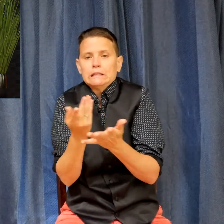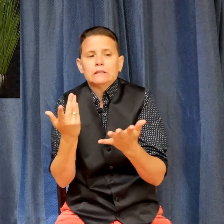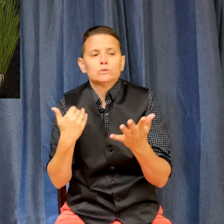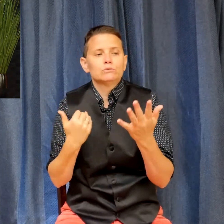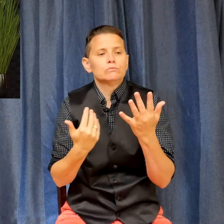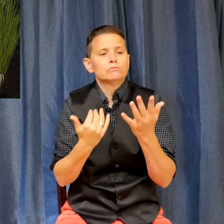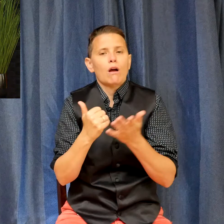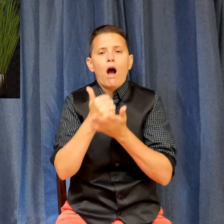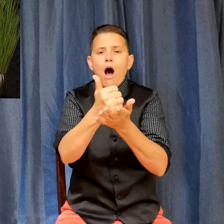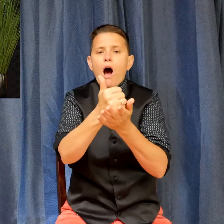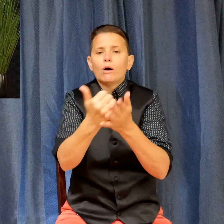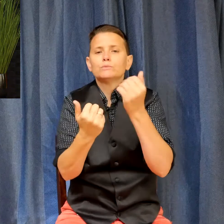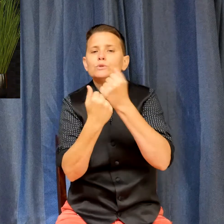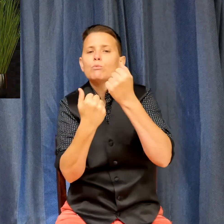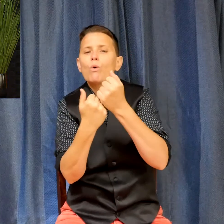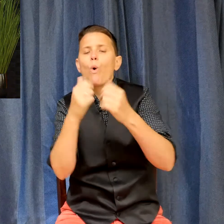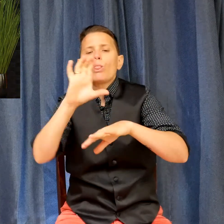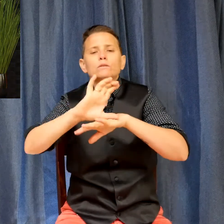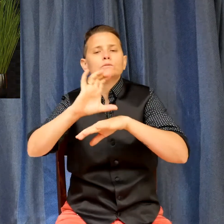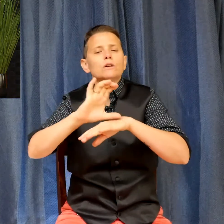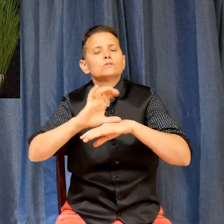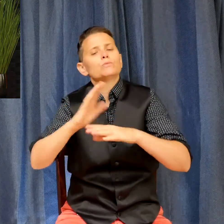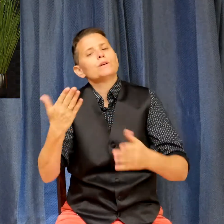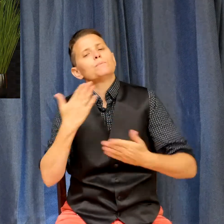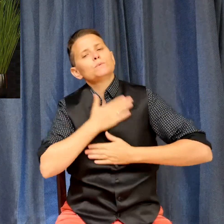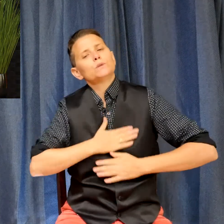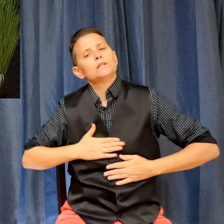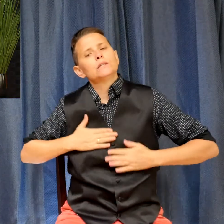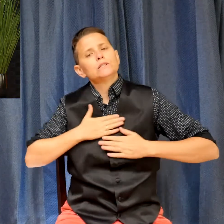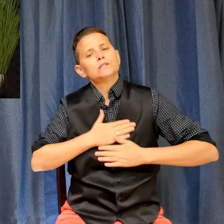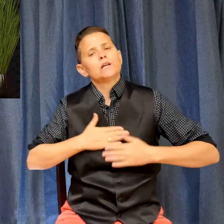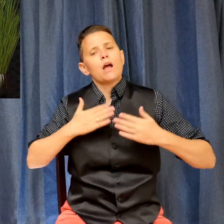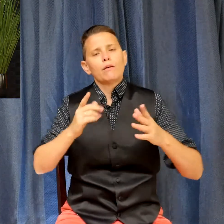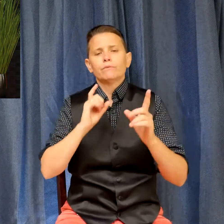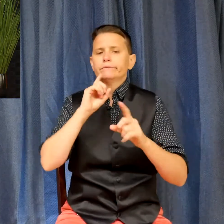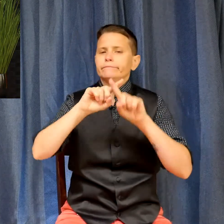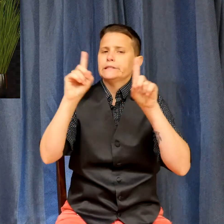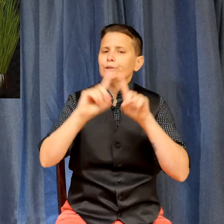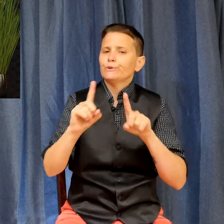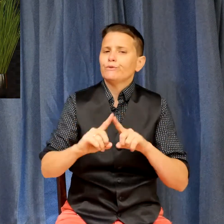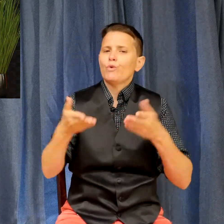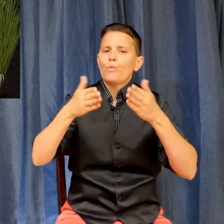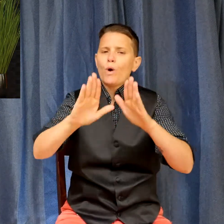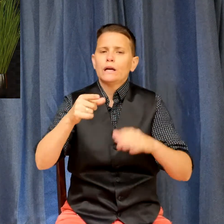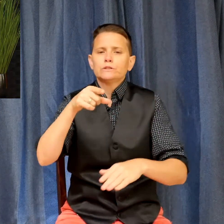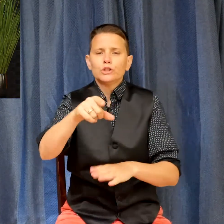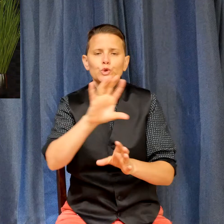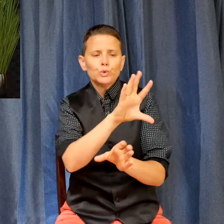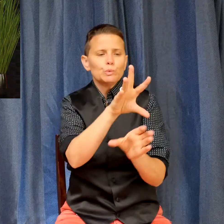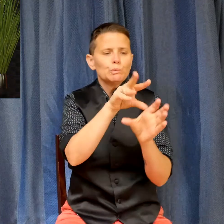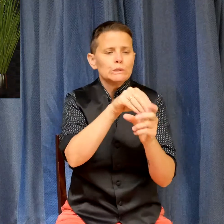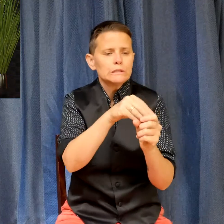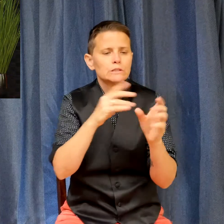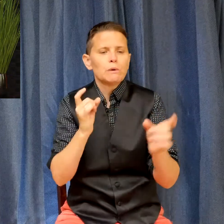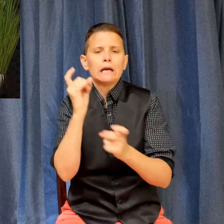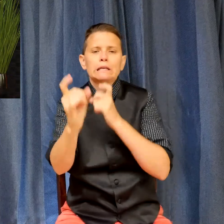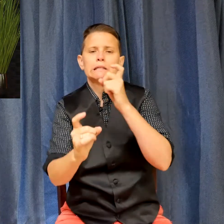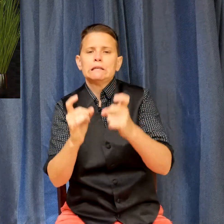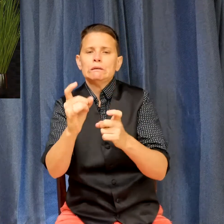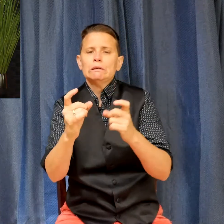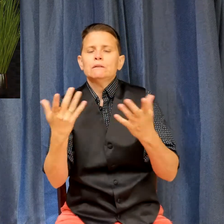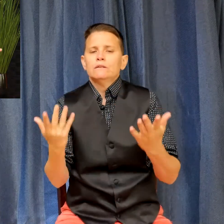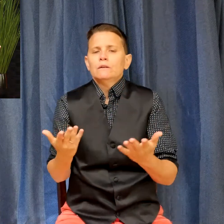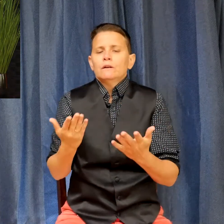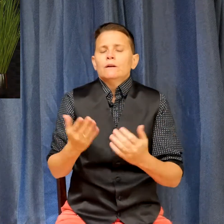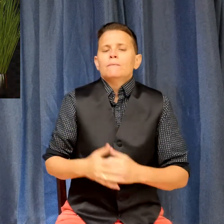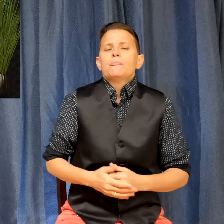to the church here, and we just so appreciate all of your gifts. They make such a difference and allow us